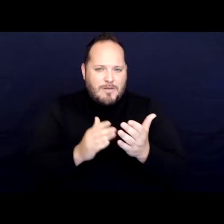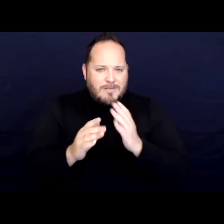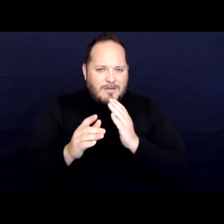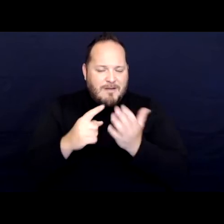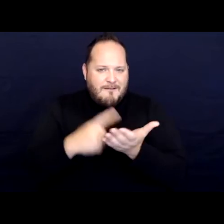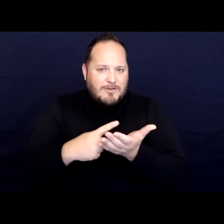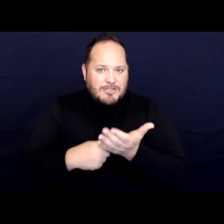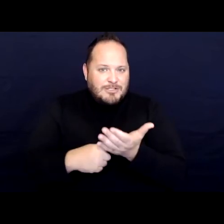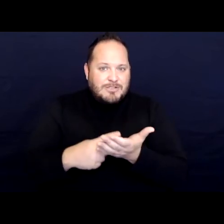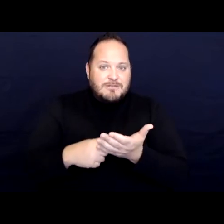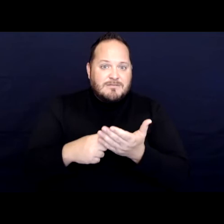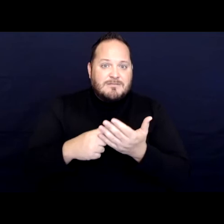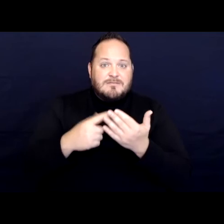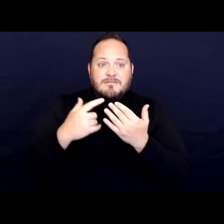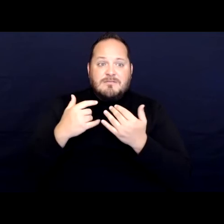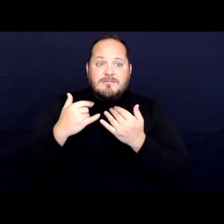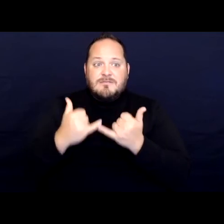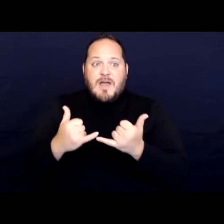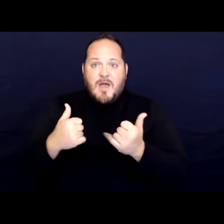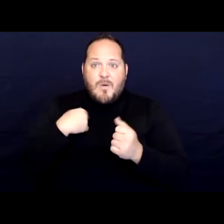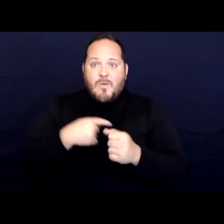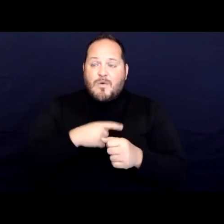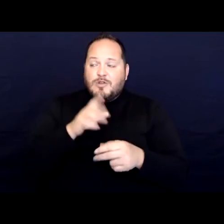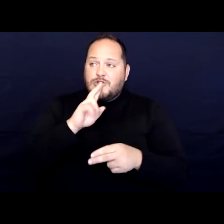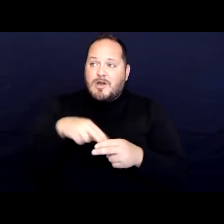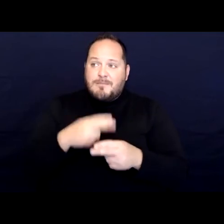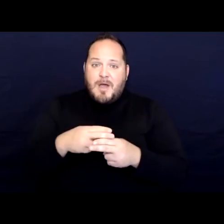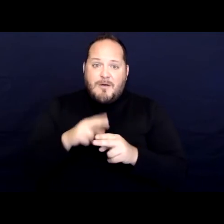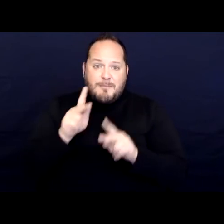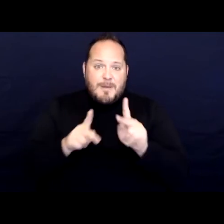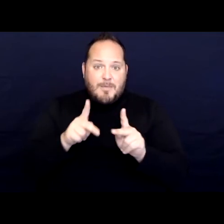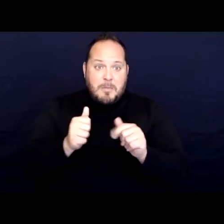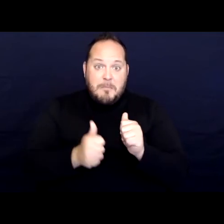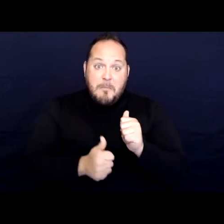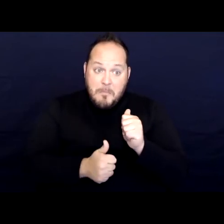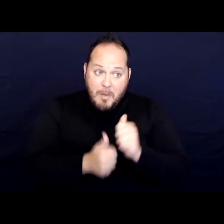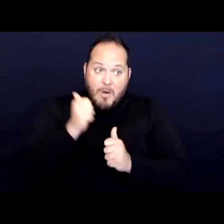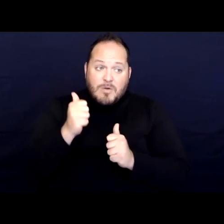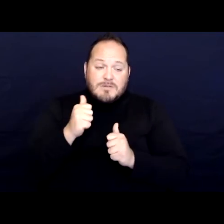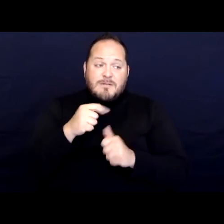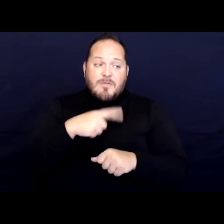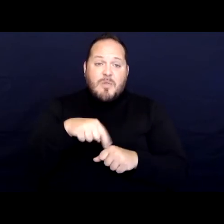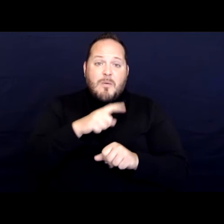folks, majority of them, who had some other